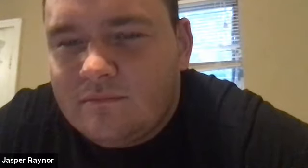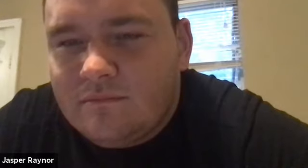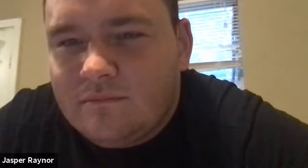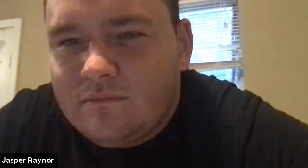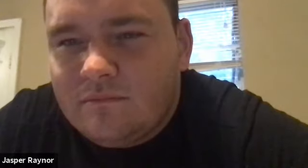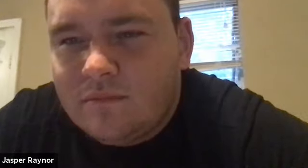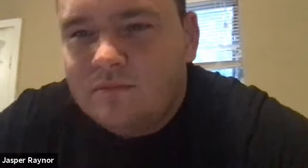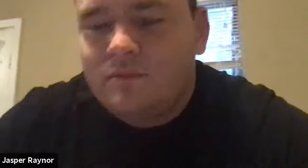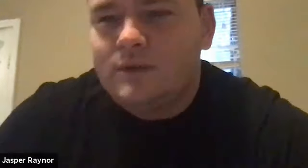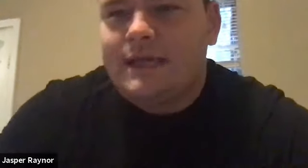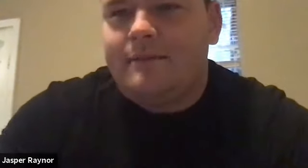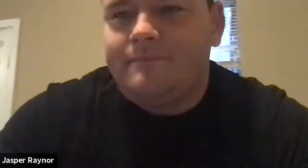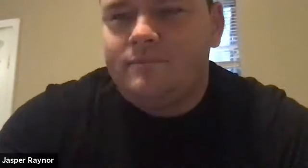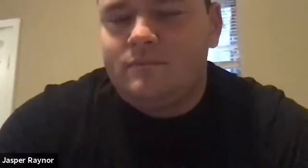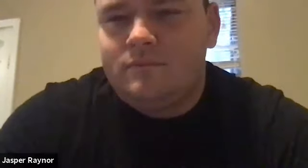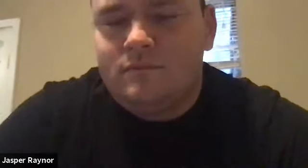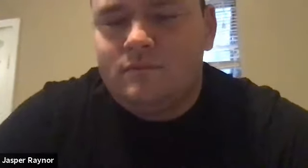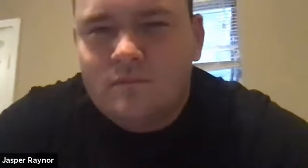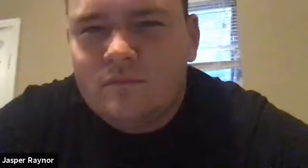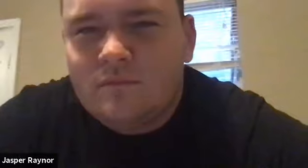this. what's that? Ask.